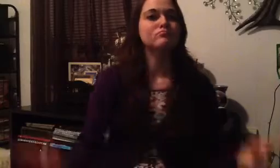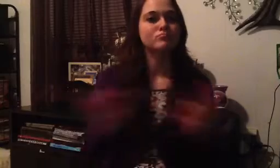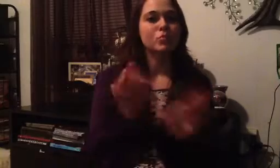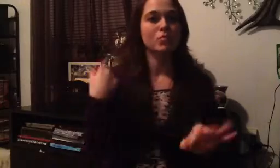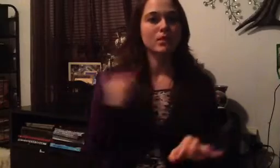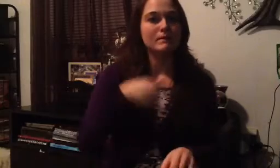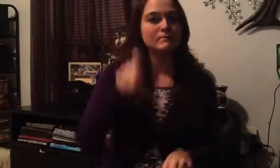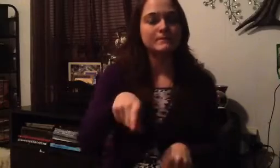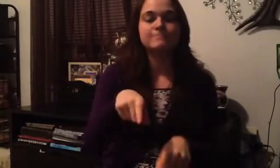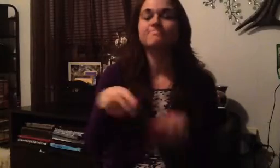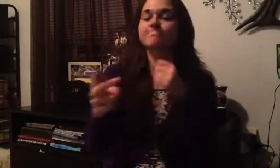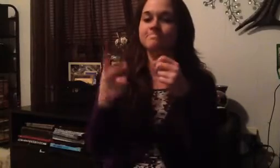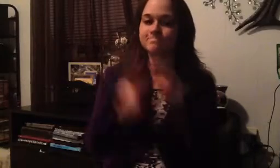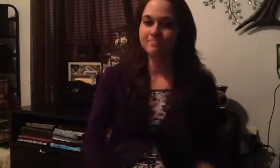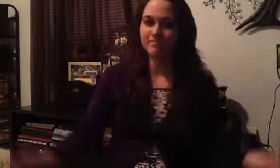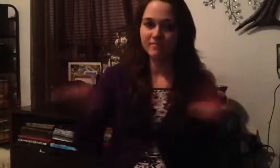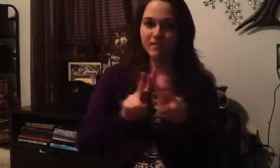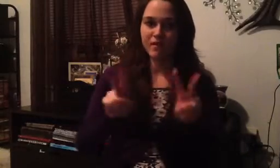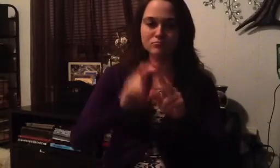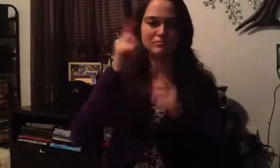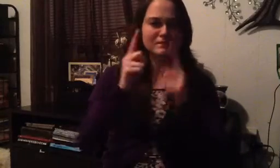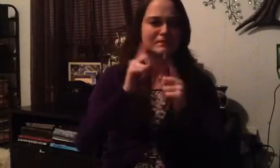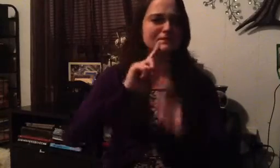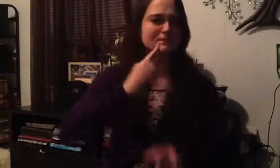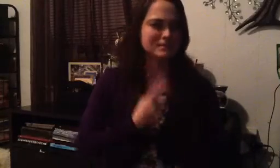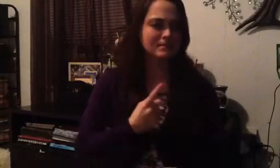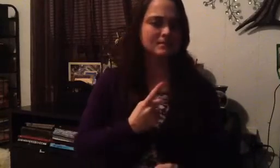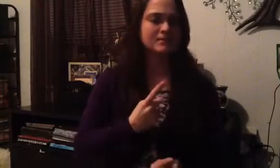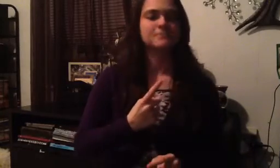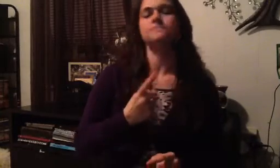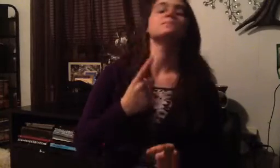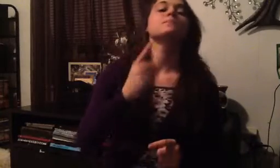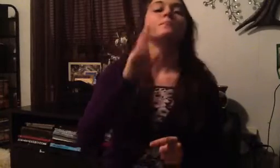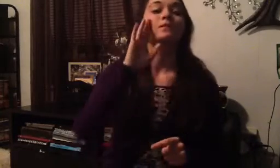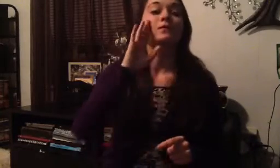It is the only compound that can be found naturally as a liquid, gas, and solid.